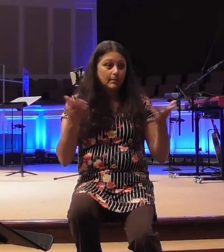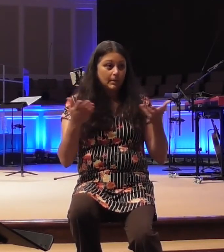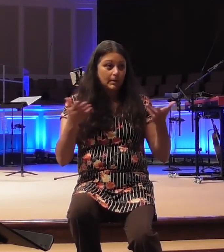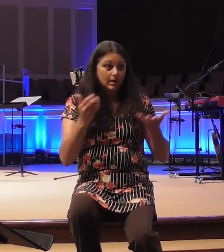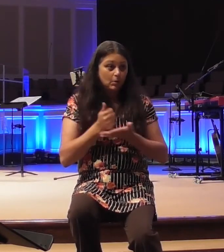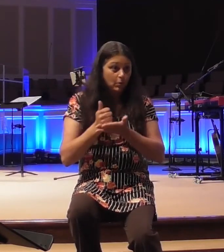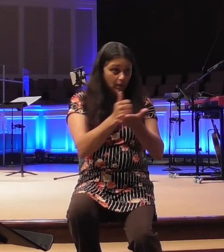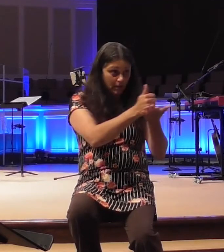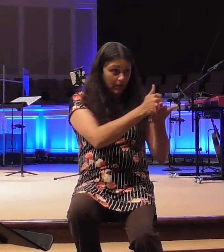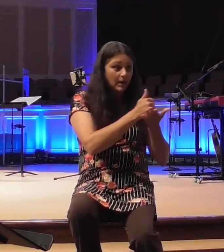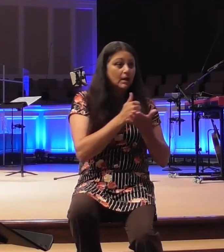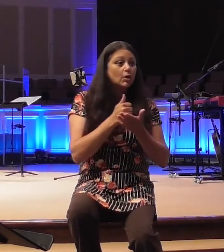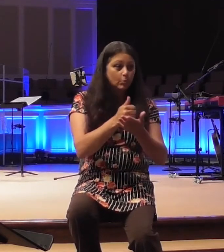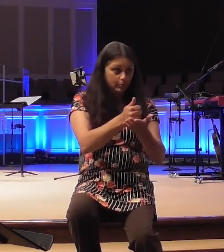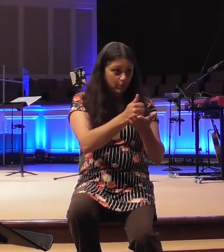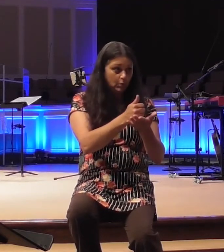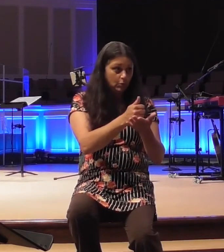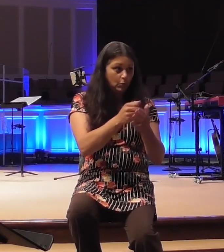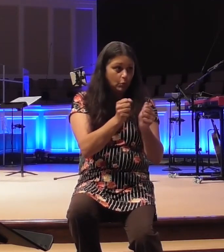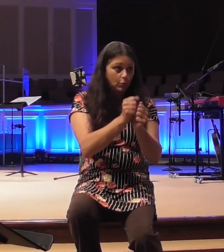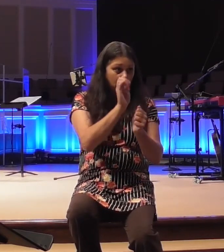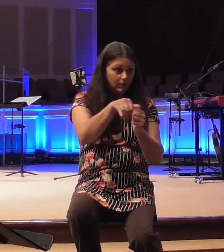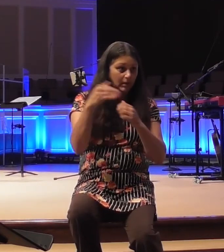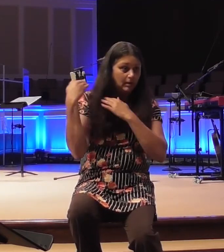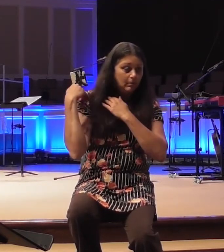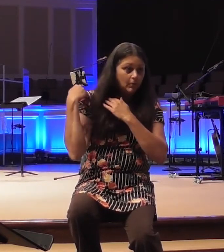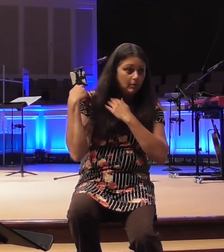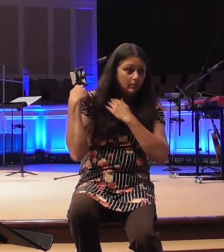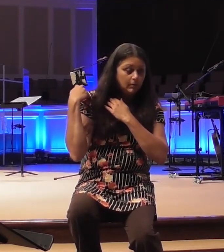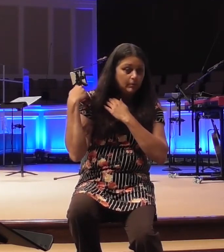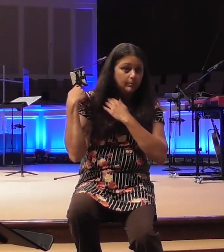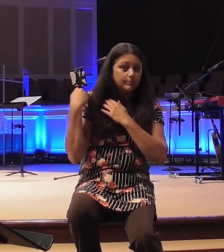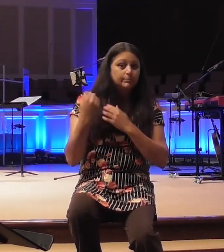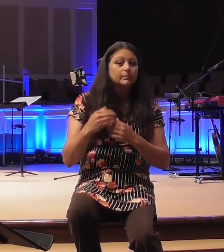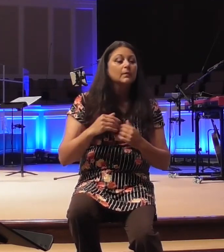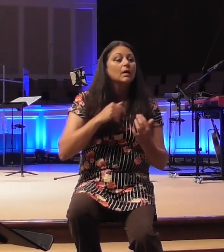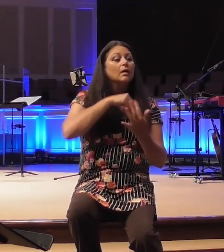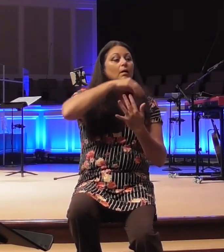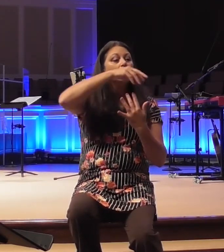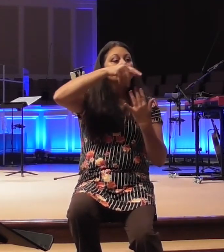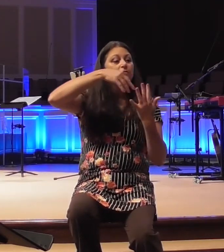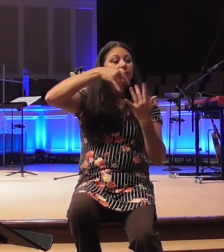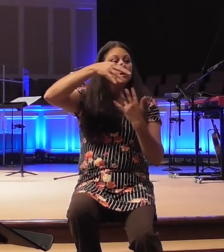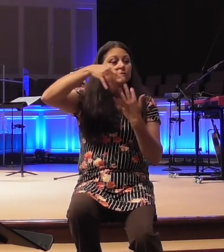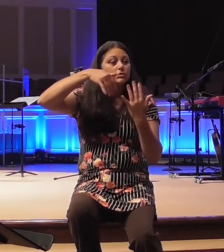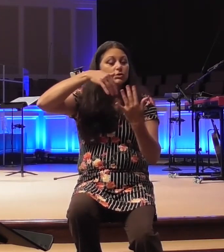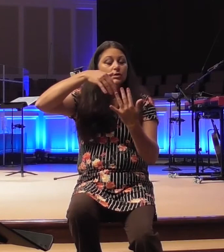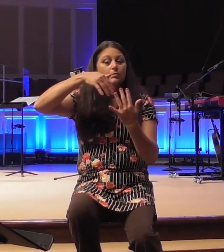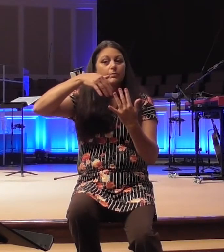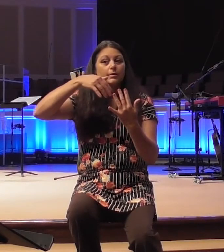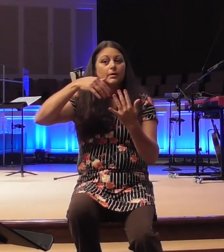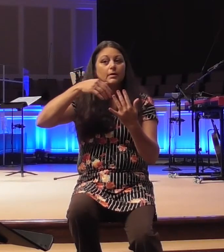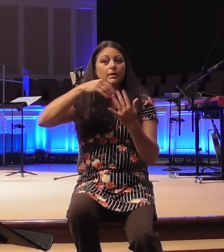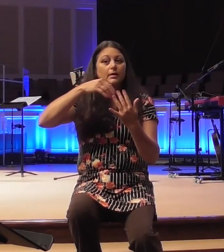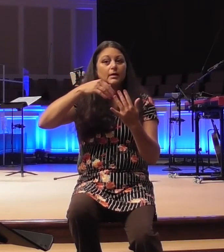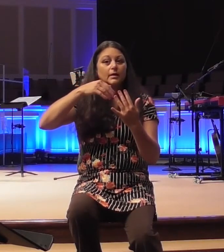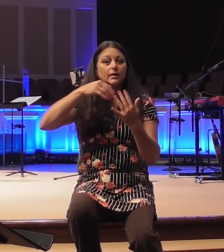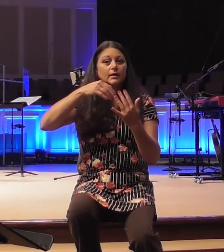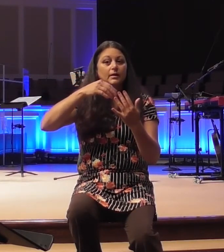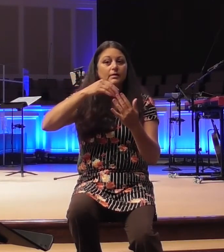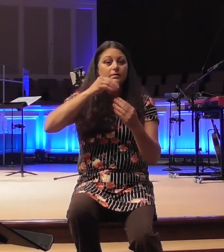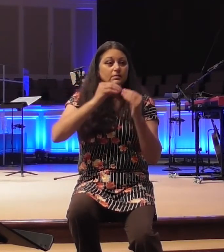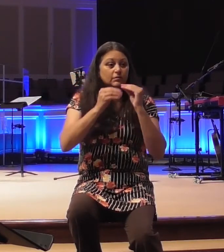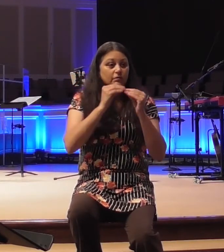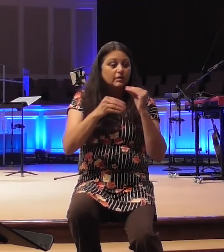glory of Christ. The gospel is restored when we remember that it's foremost. Fellowship is restored when we remember its framework. Love one another. Thirdly, truth is restored